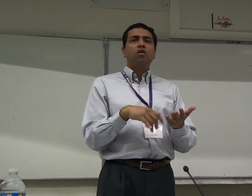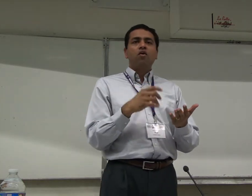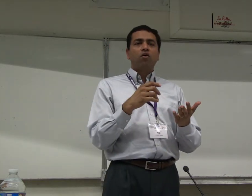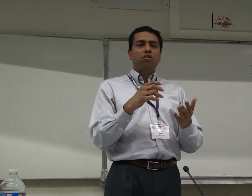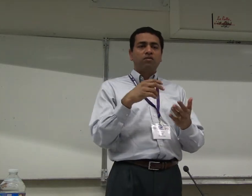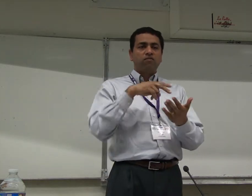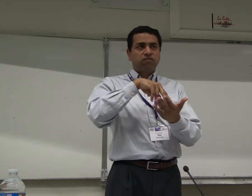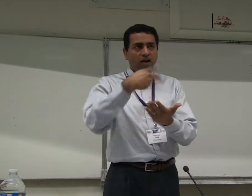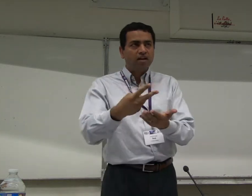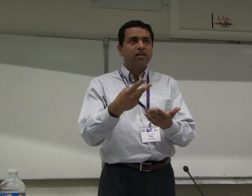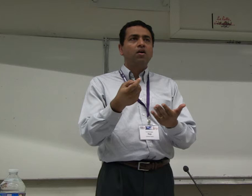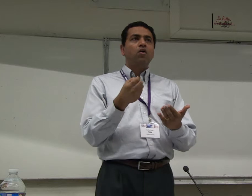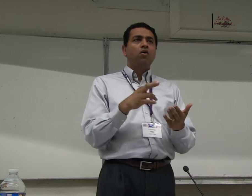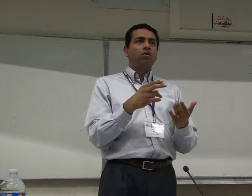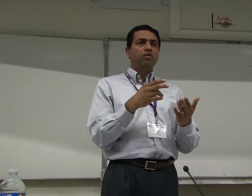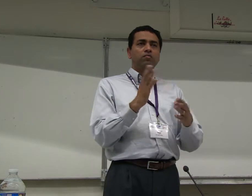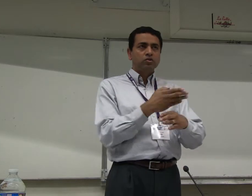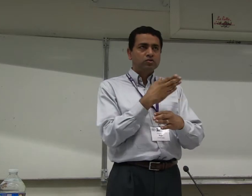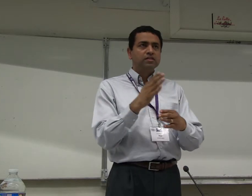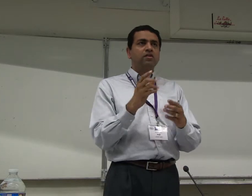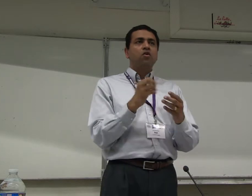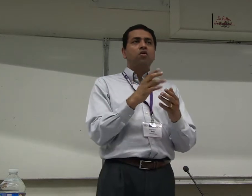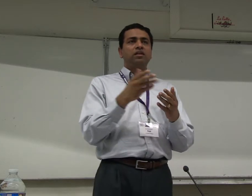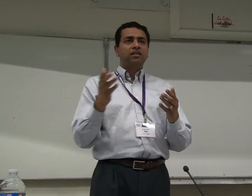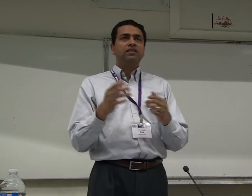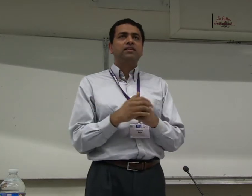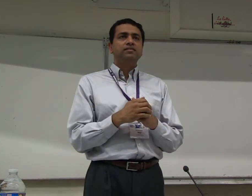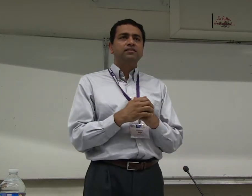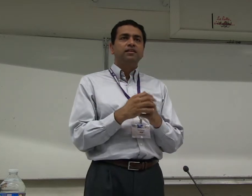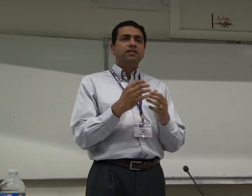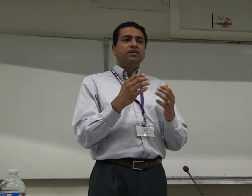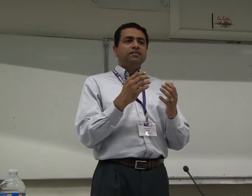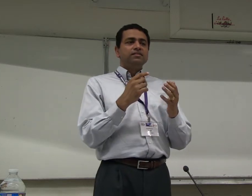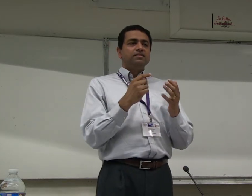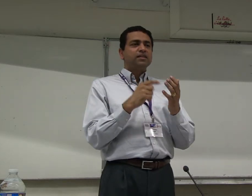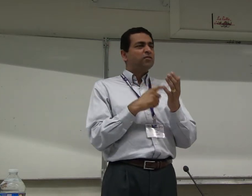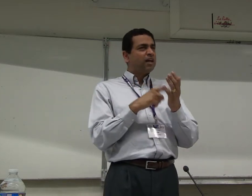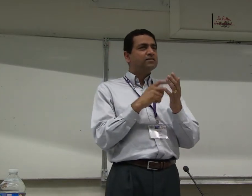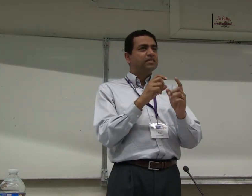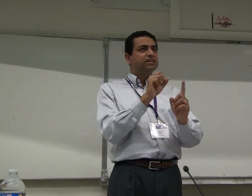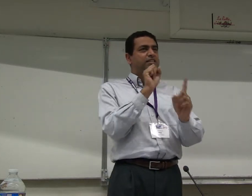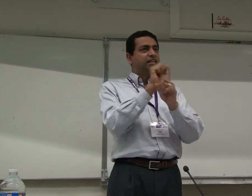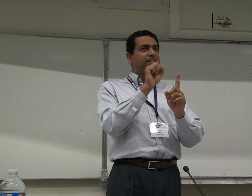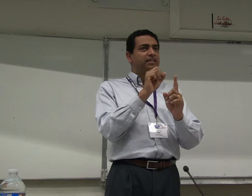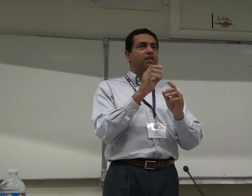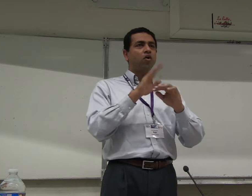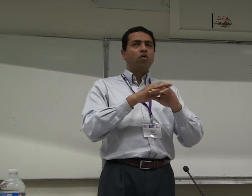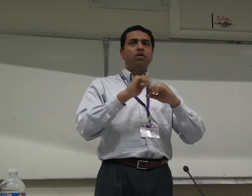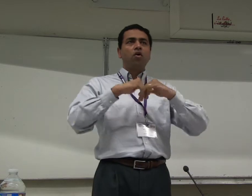information, so NSI, so someone's thud when they fall, or the phone ringing, or